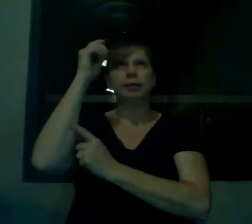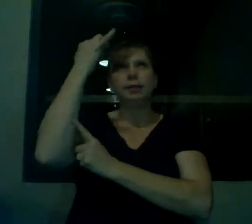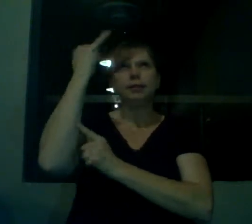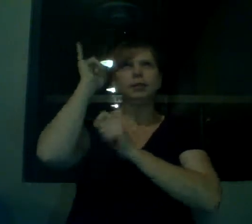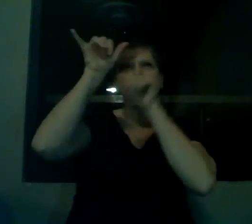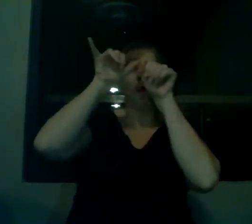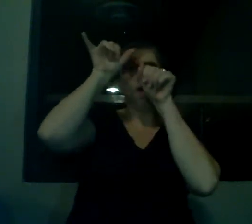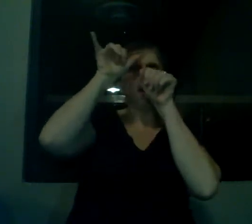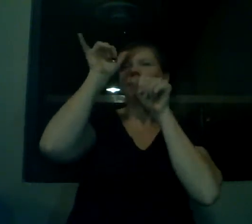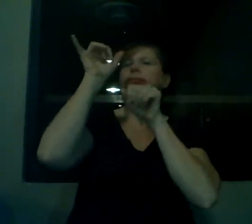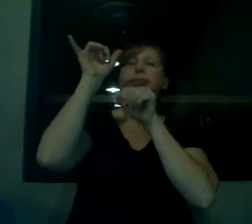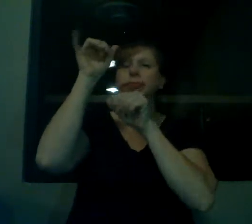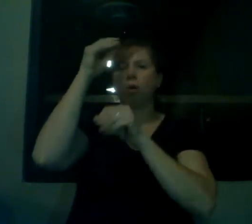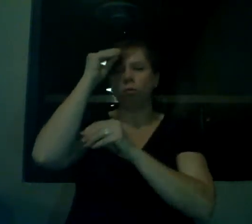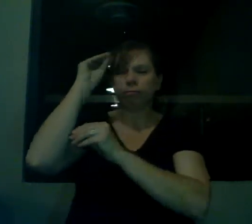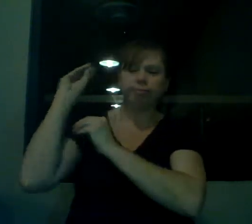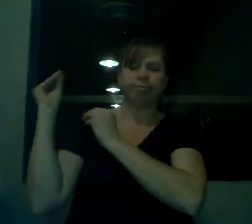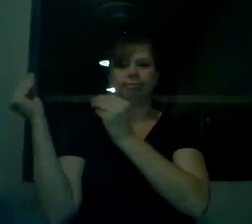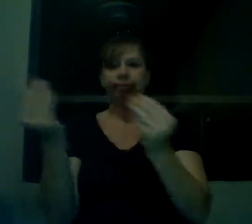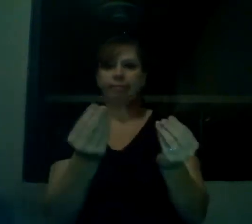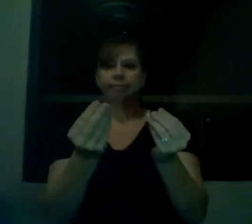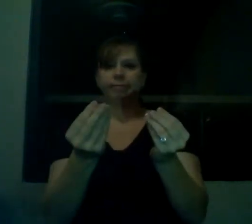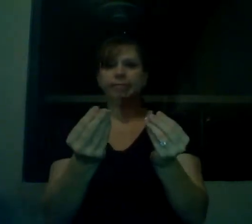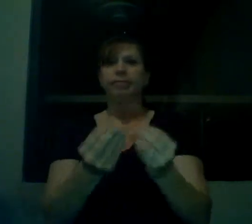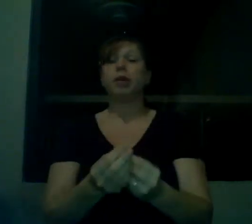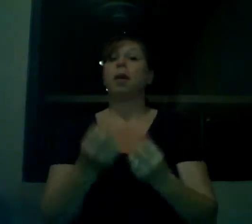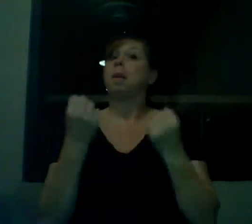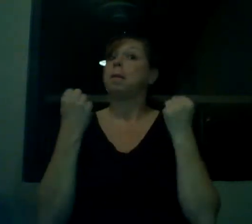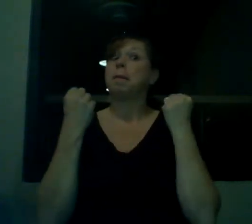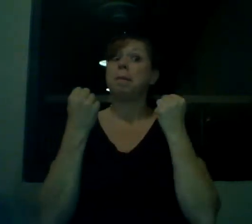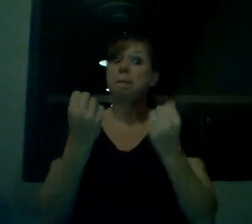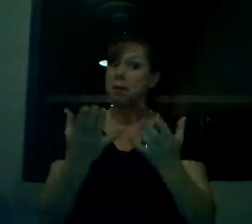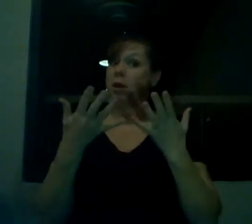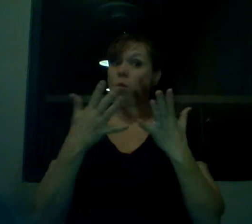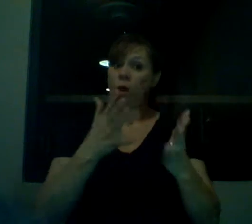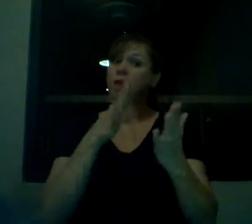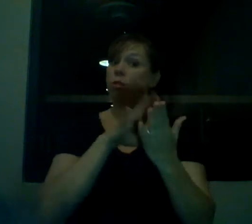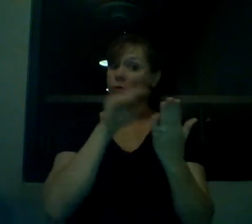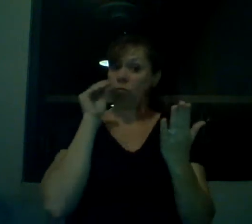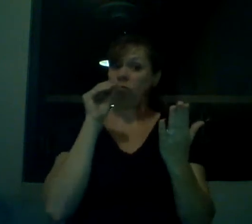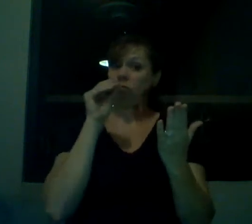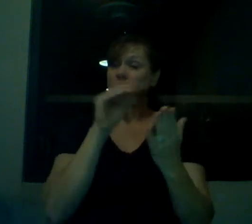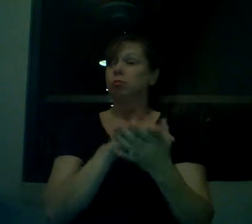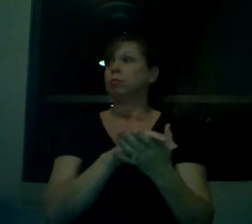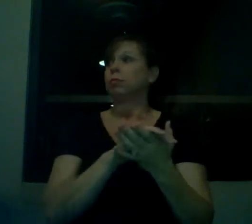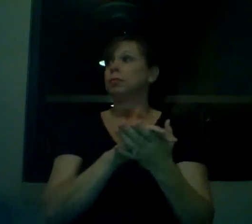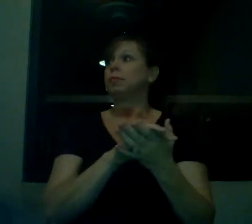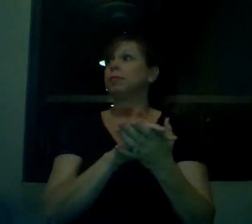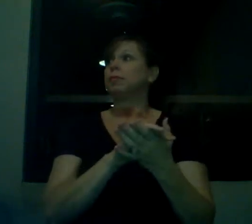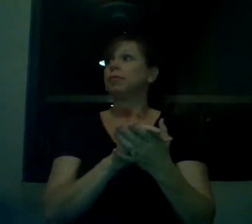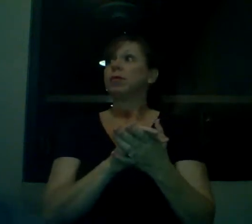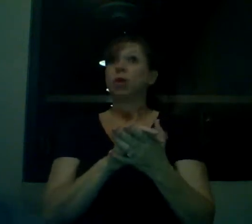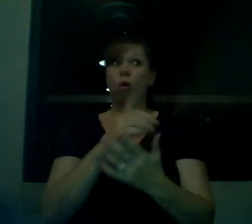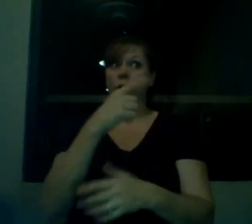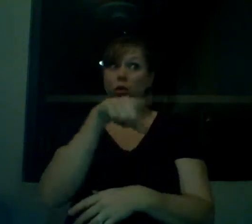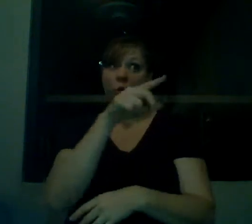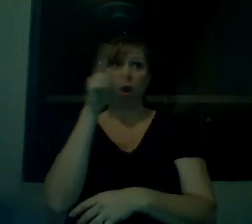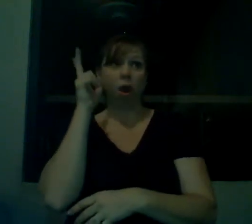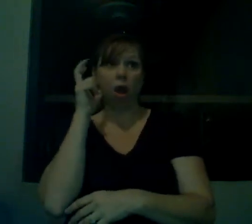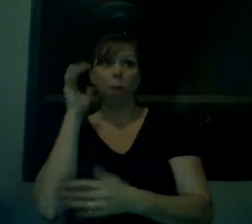really up to you, but there's many, many different ways. And for you auditory learners, there are podcasts everywhere. I